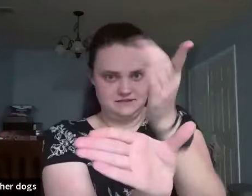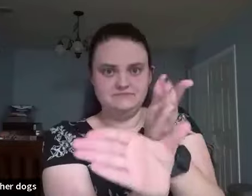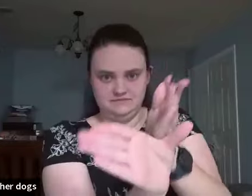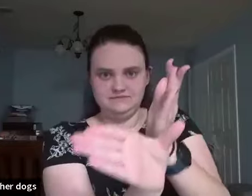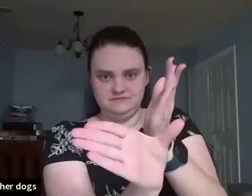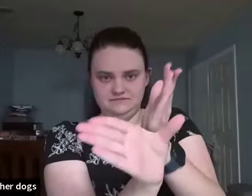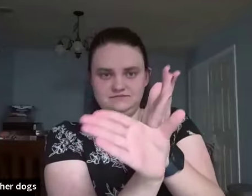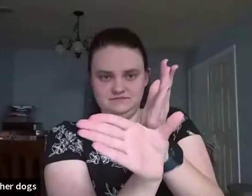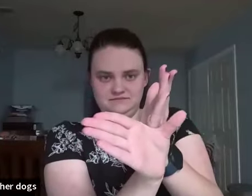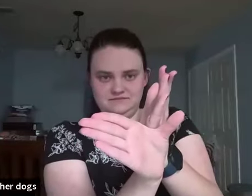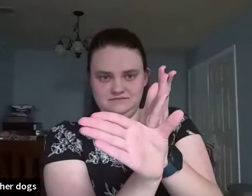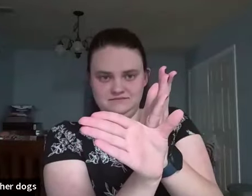Yes.